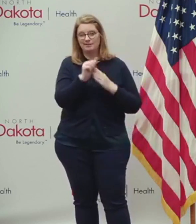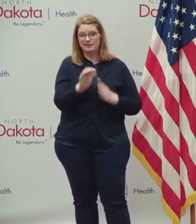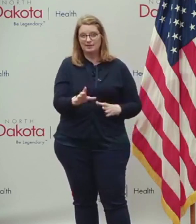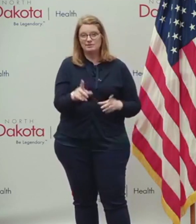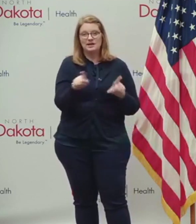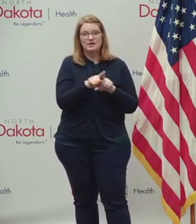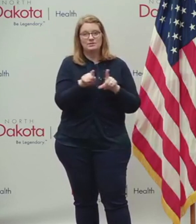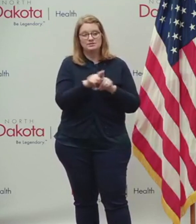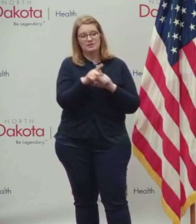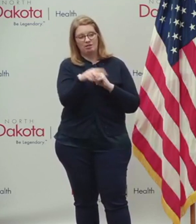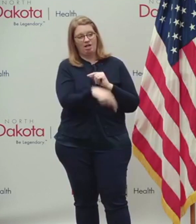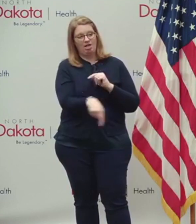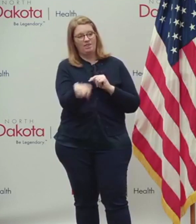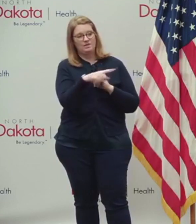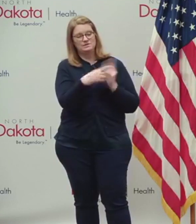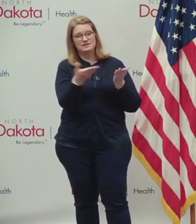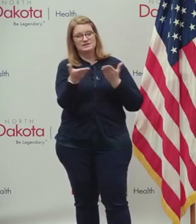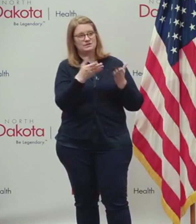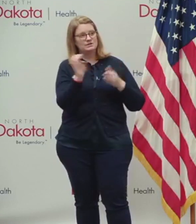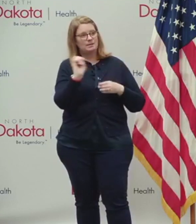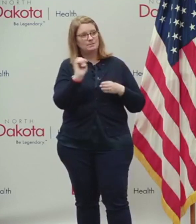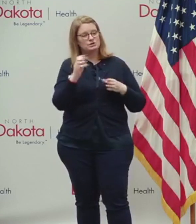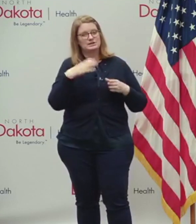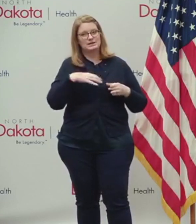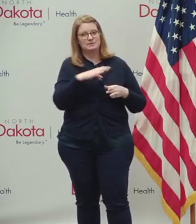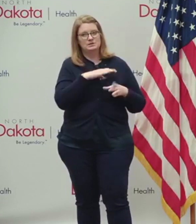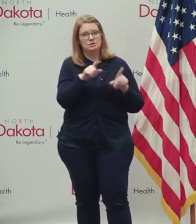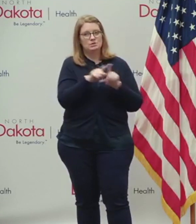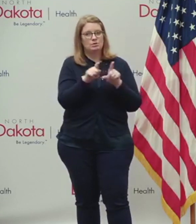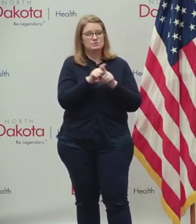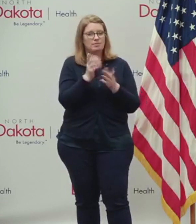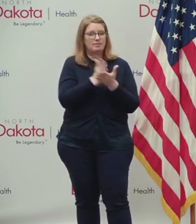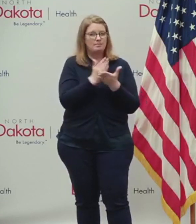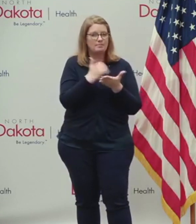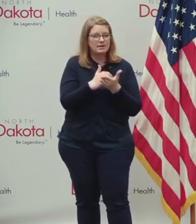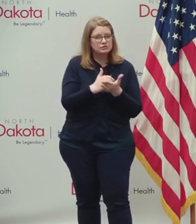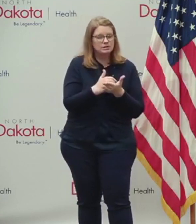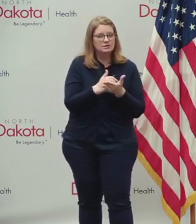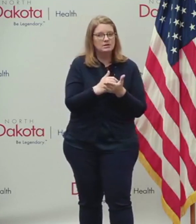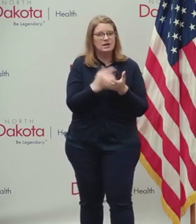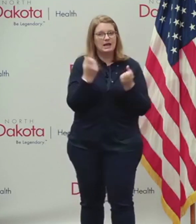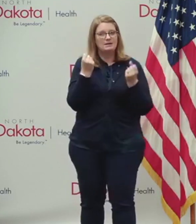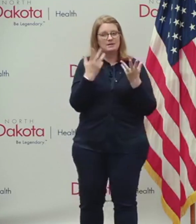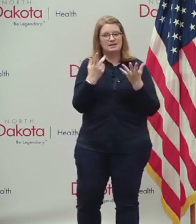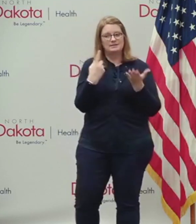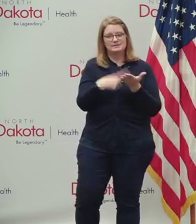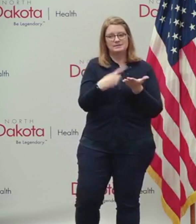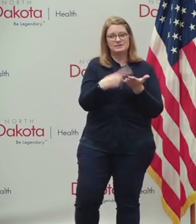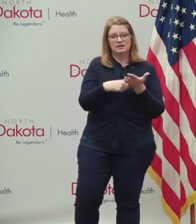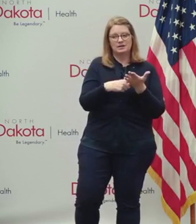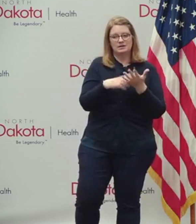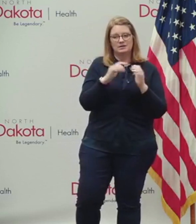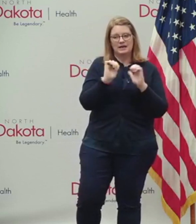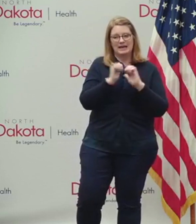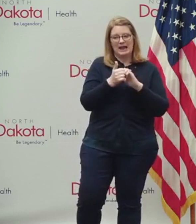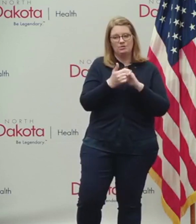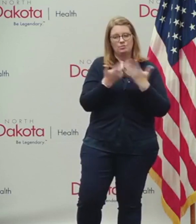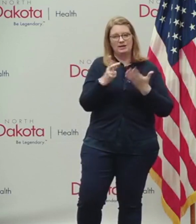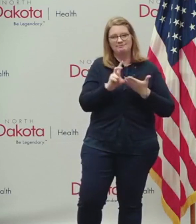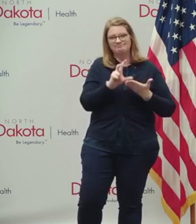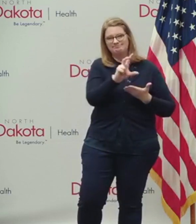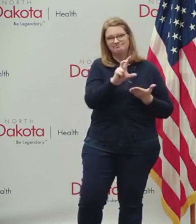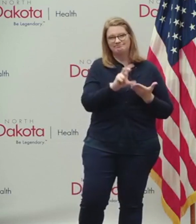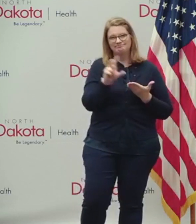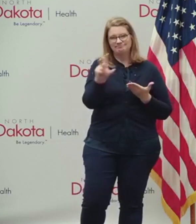all those that serve on the Emergency Commission and Budget section, and many more that have been in discussions on how to appropriately invest